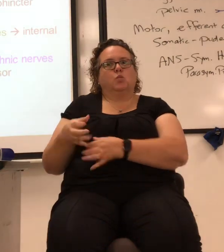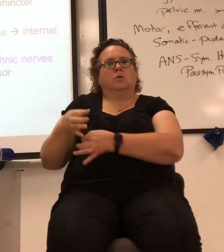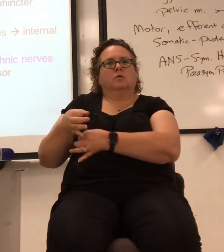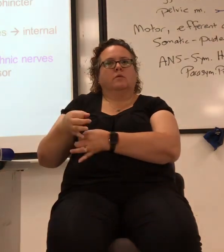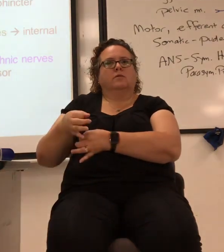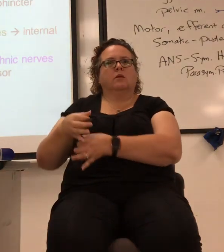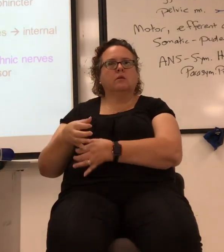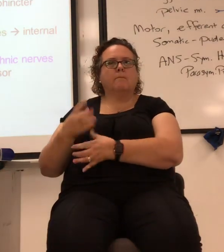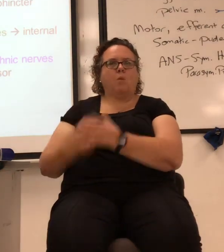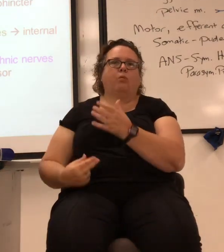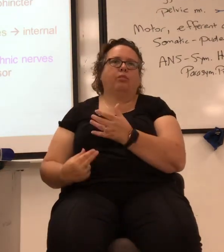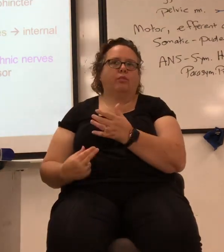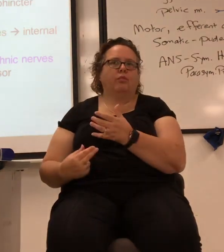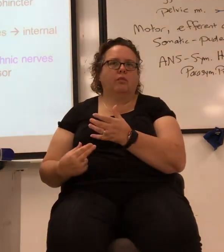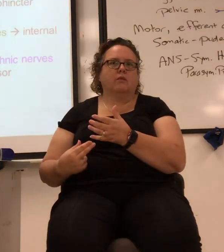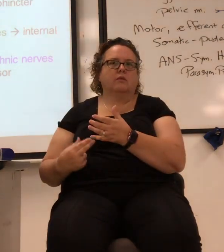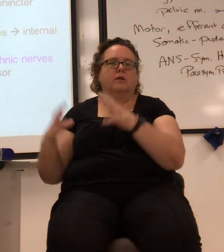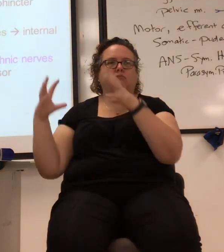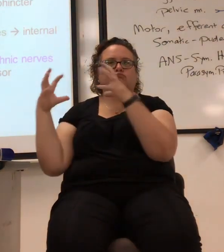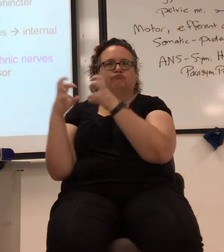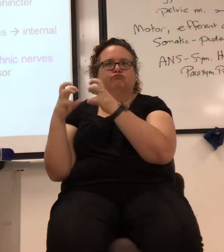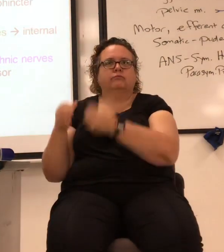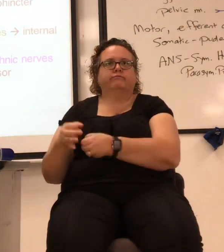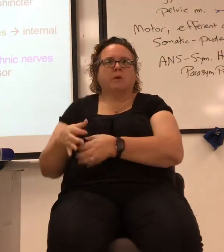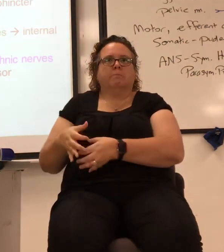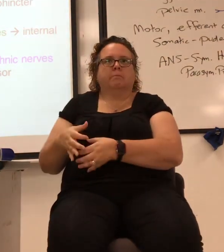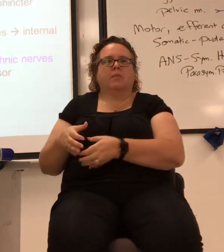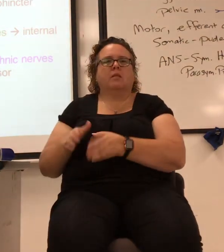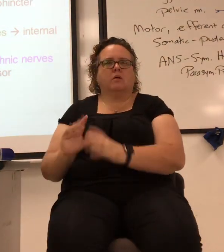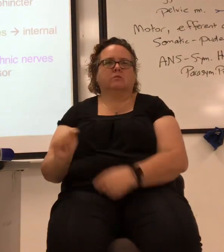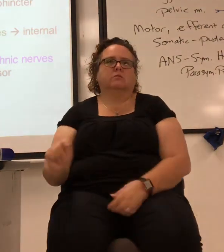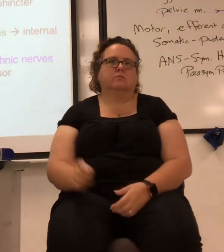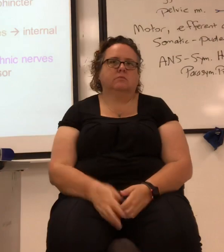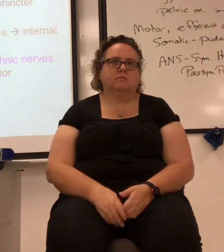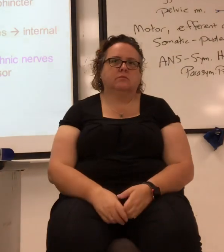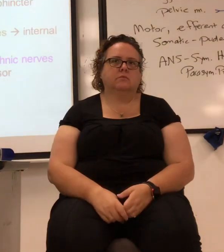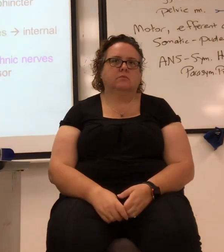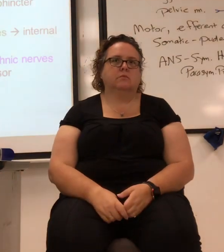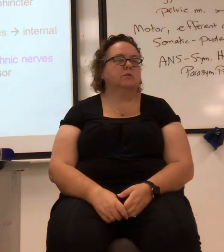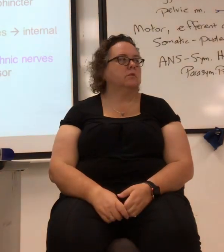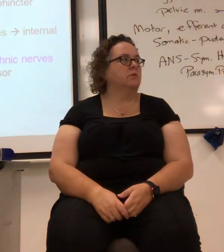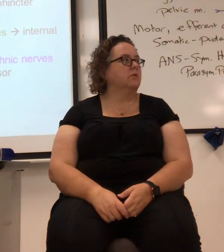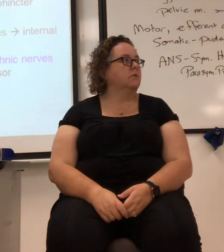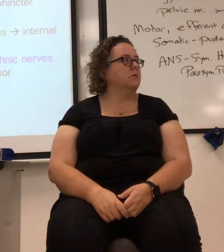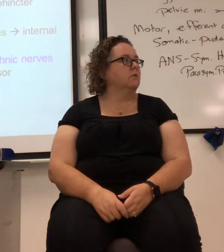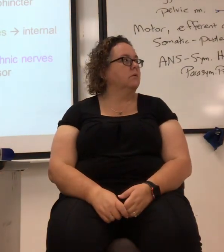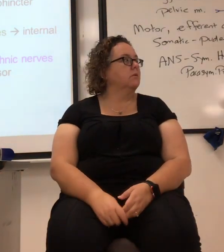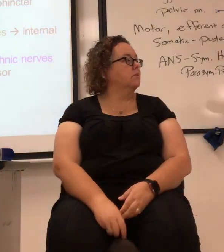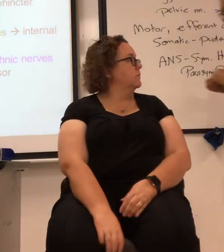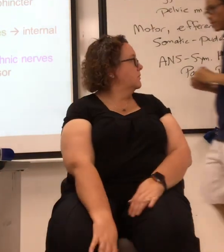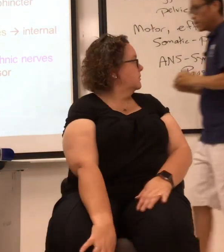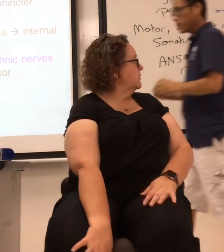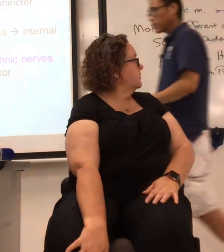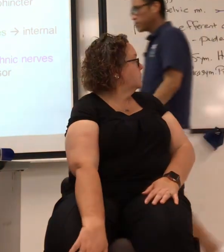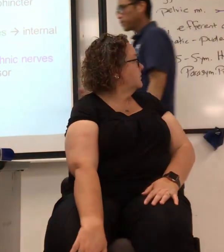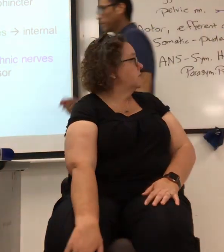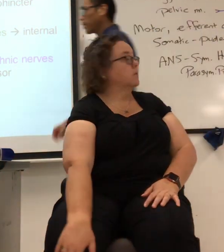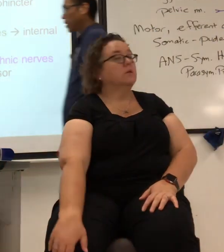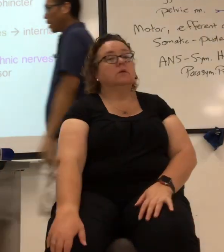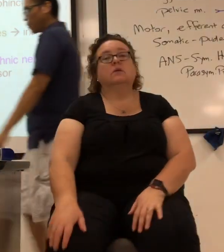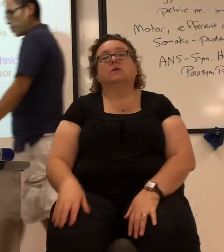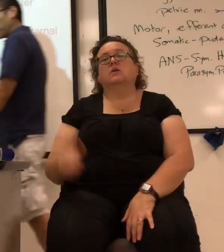You want to stimulate the detrusor to contract. That helps you avoid the bladder. And at the same time, you have to